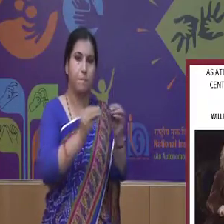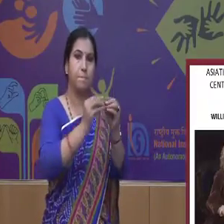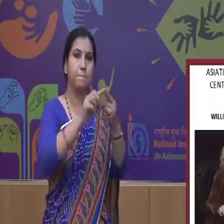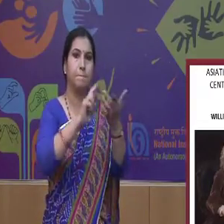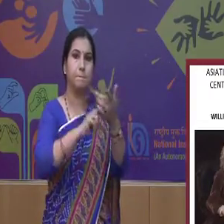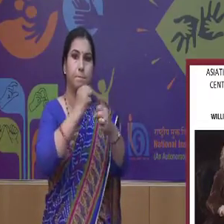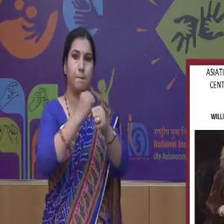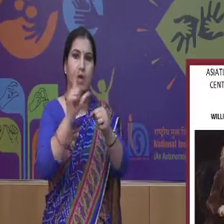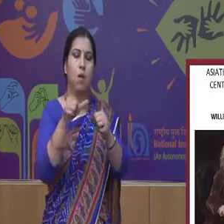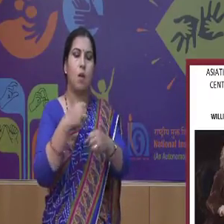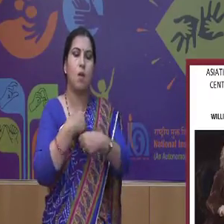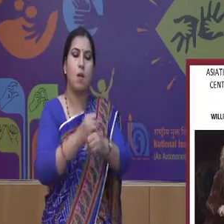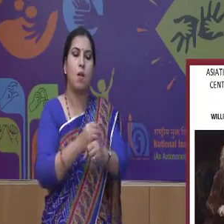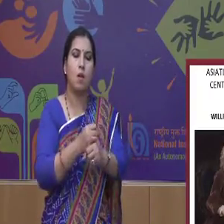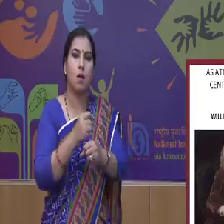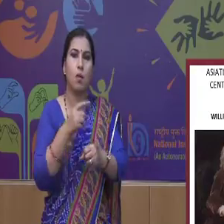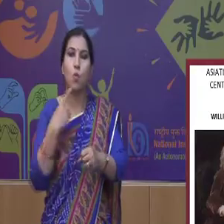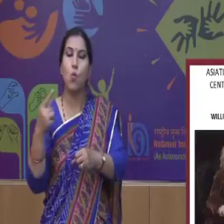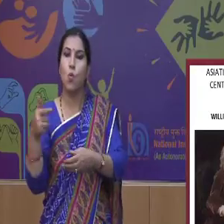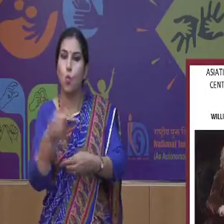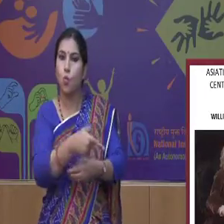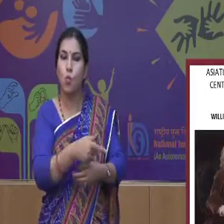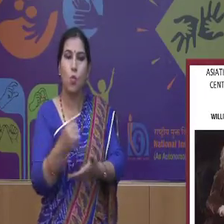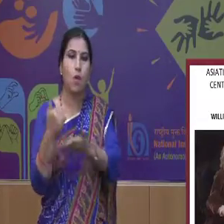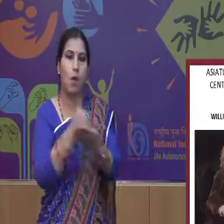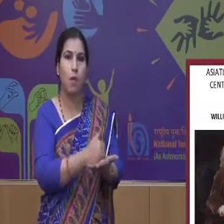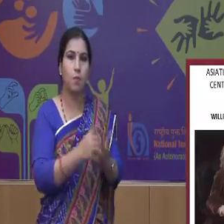was founded by William Jones